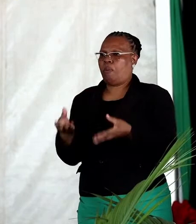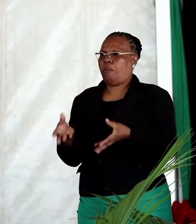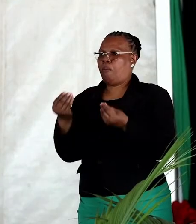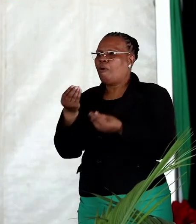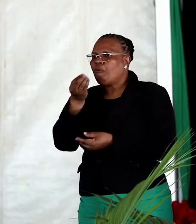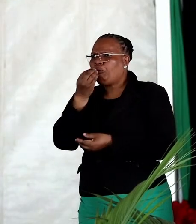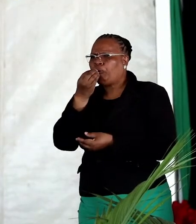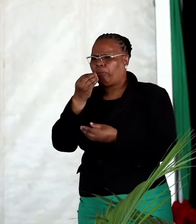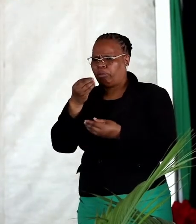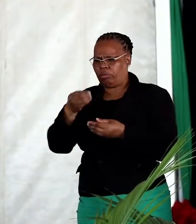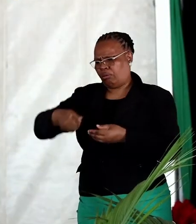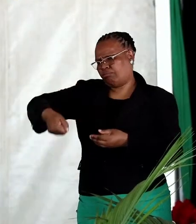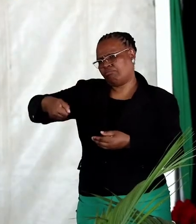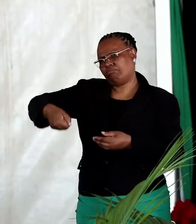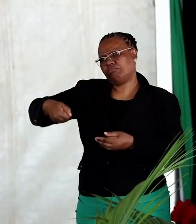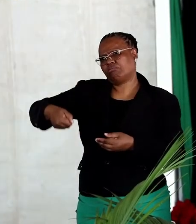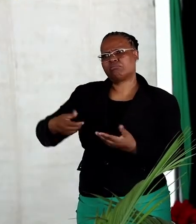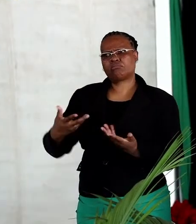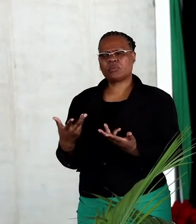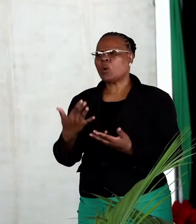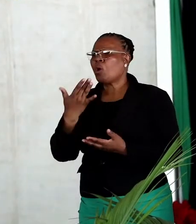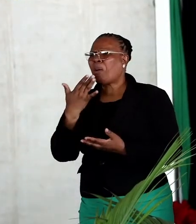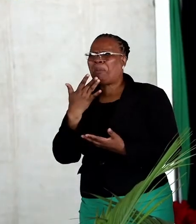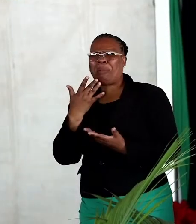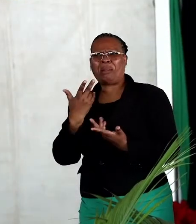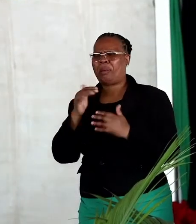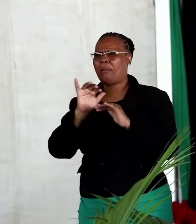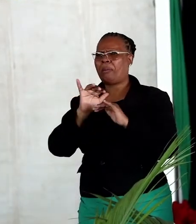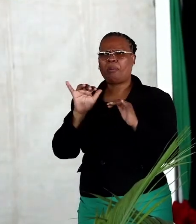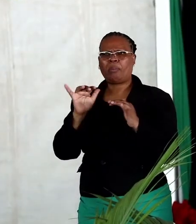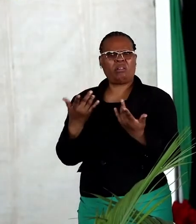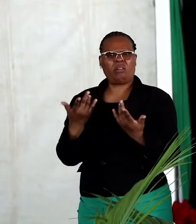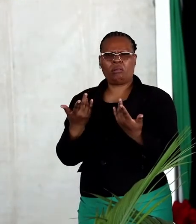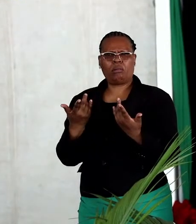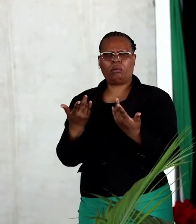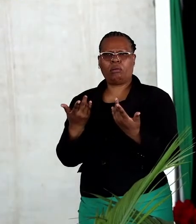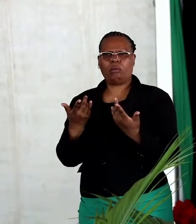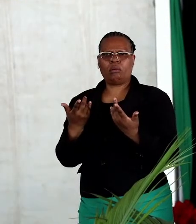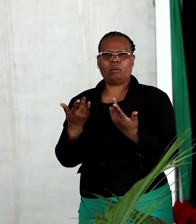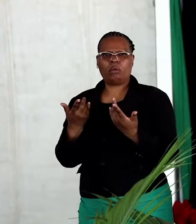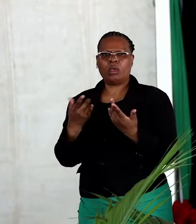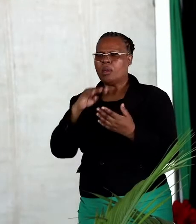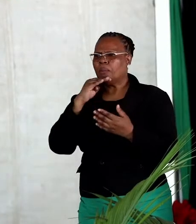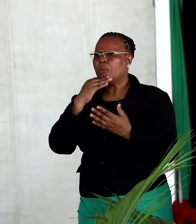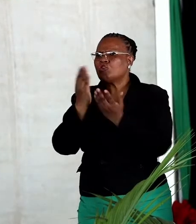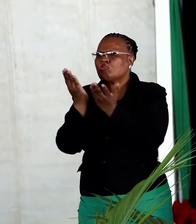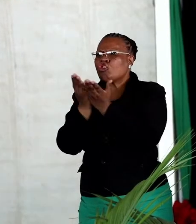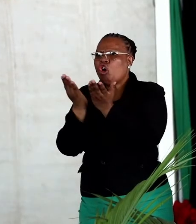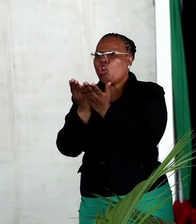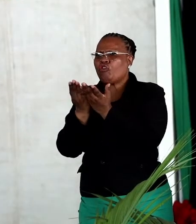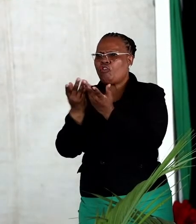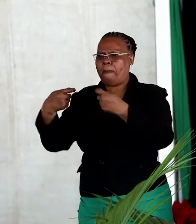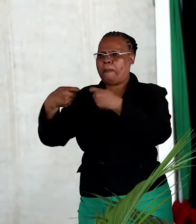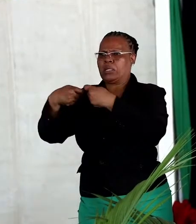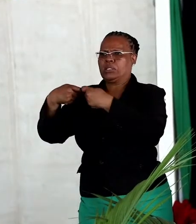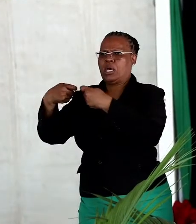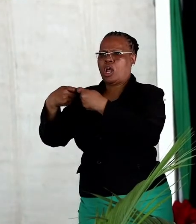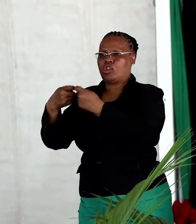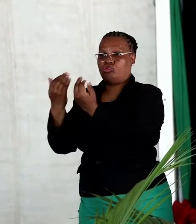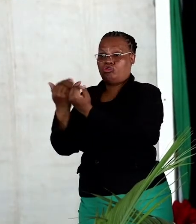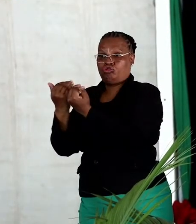abantu abangenazo ibasaries zabantwana. Iphindi hlangane ngoba sibanye.